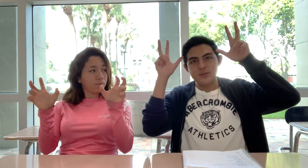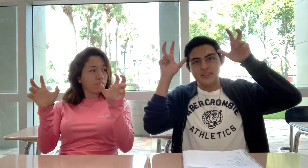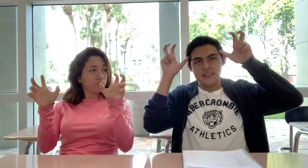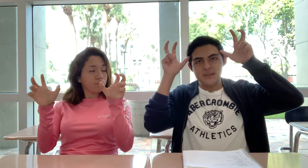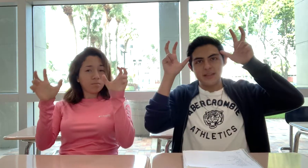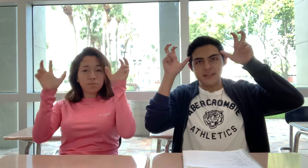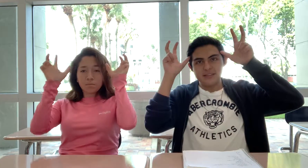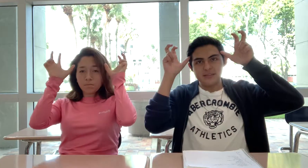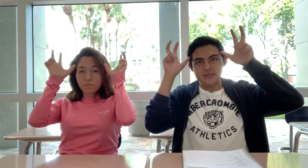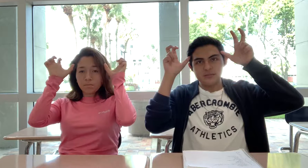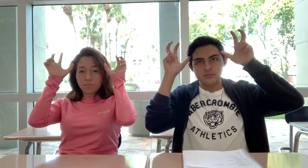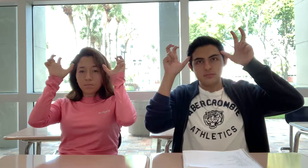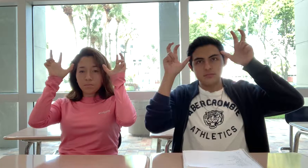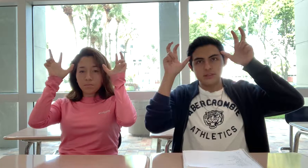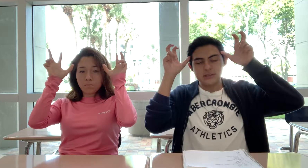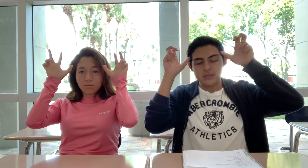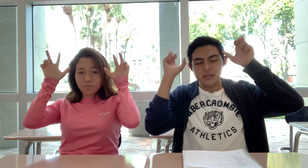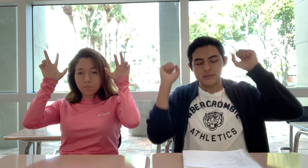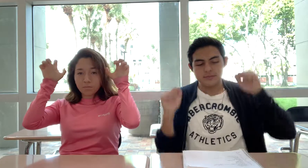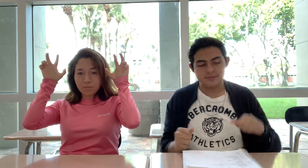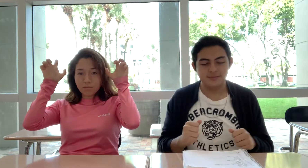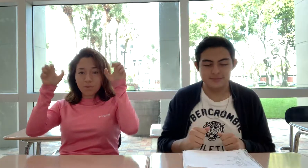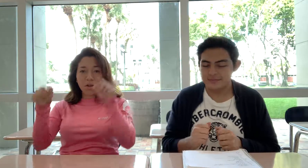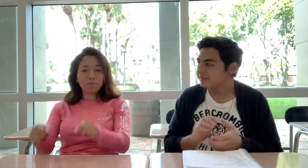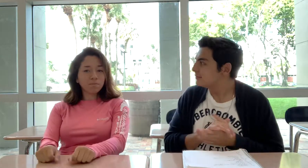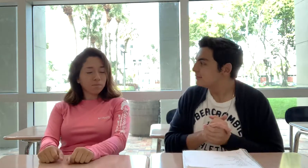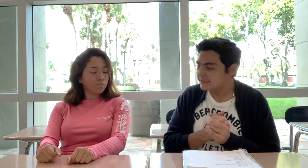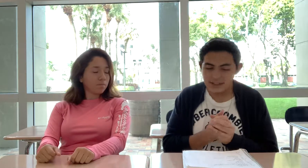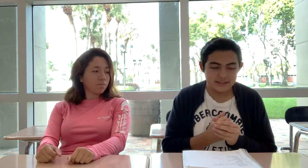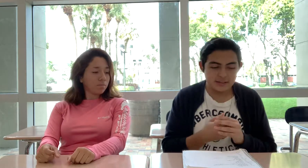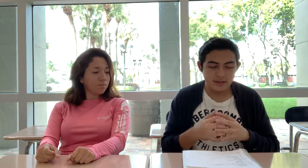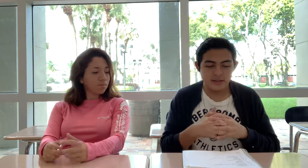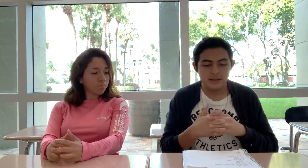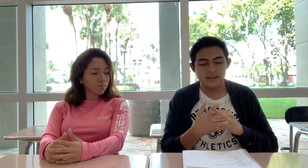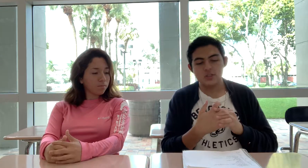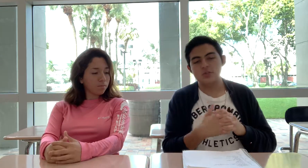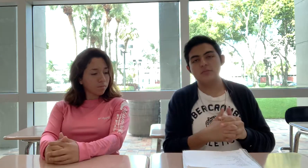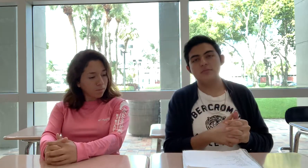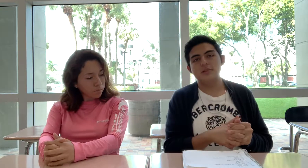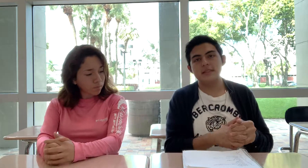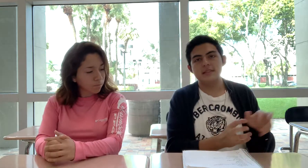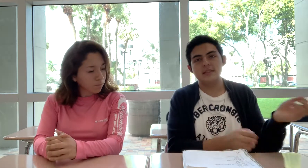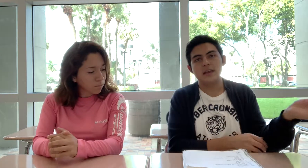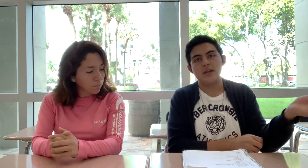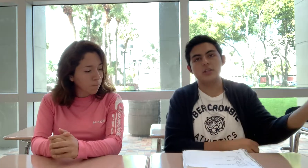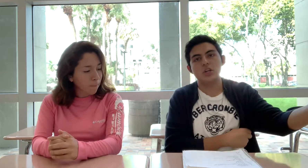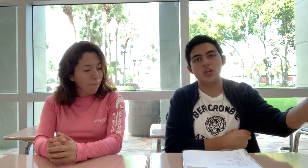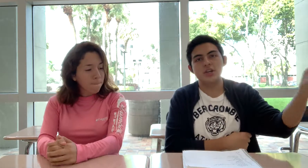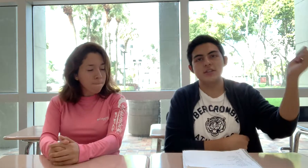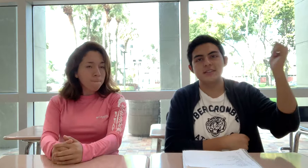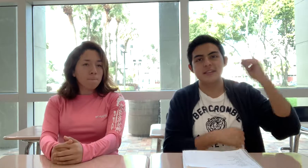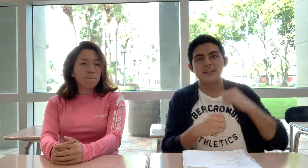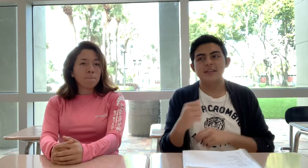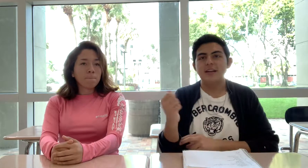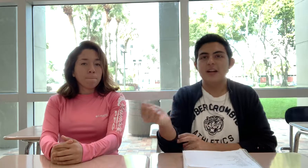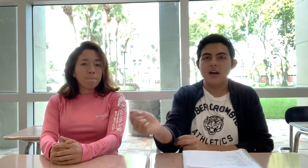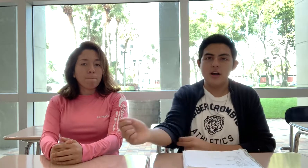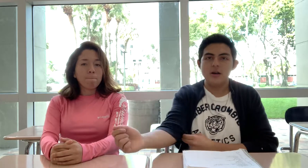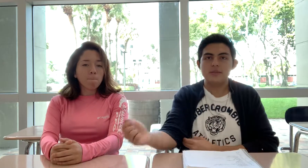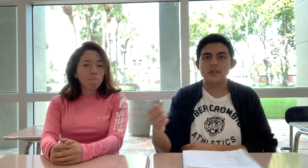you do Demon. Demon. Okay. Nice. Alright. Let's do DC characters. Um. This is